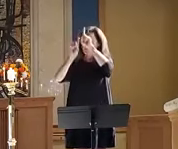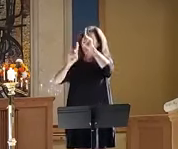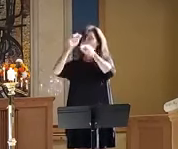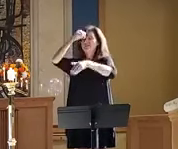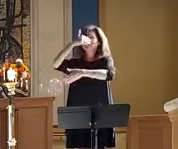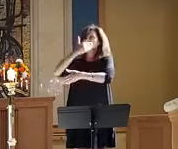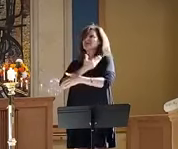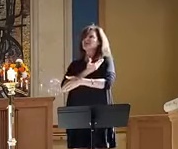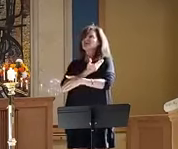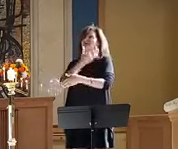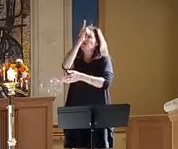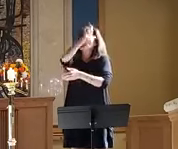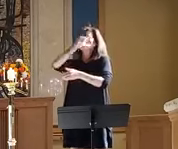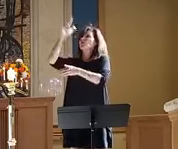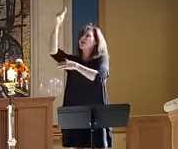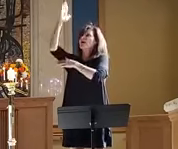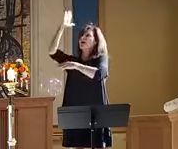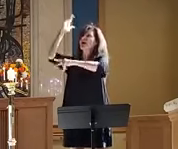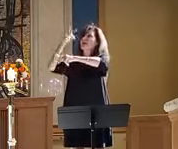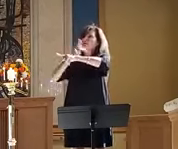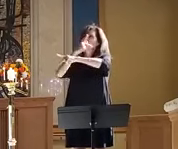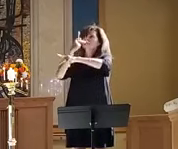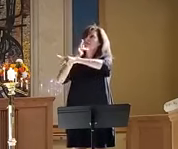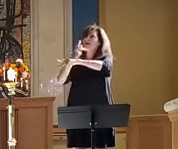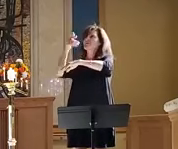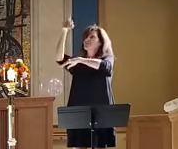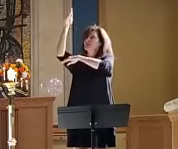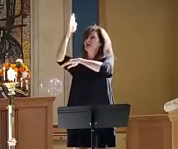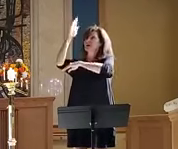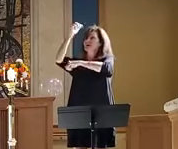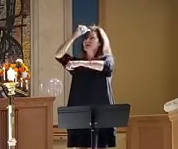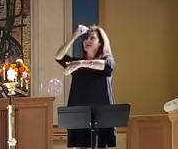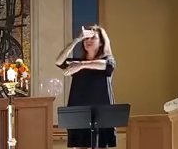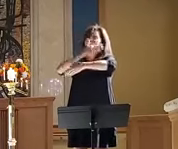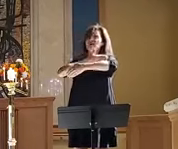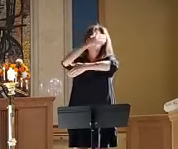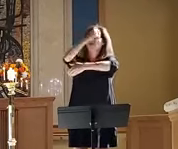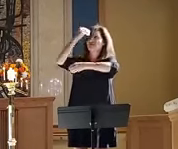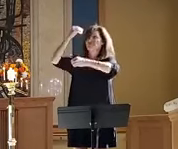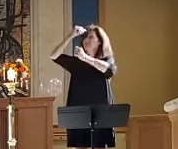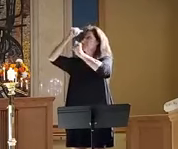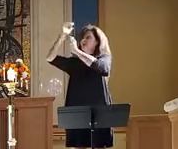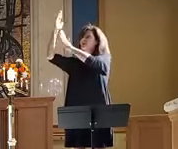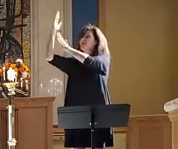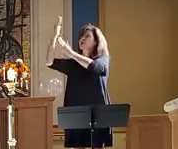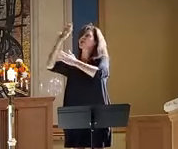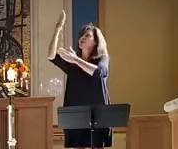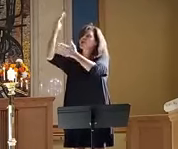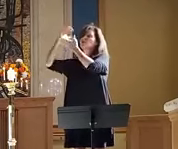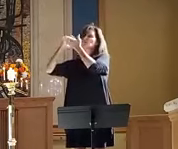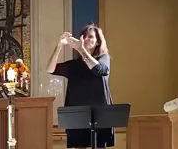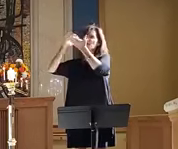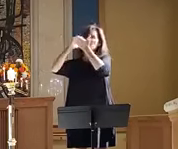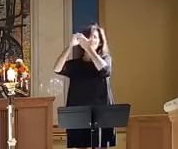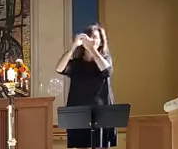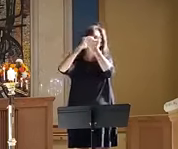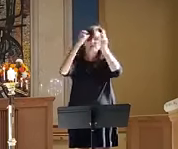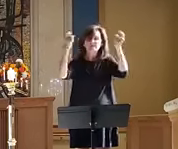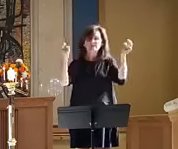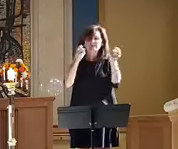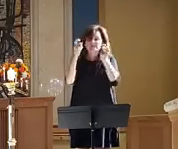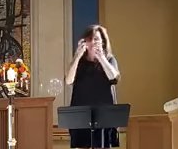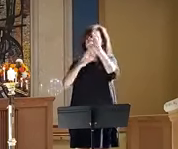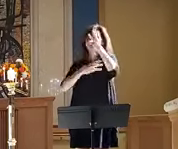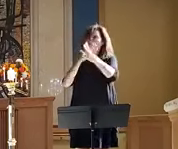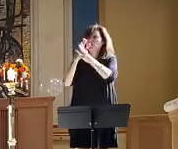Son, Lord God, Lamb of God, Son of the Father, you take away the sins of the